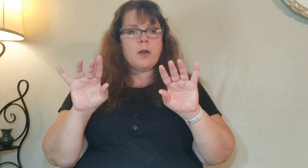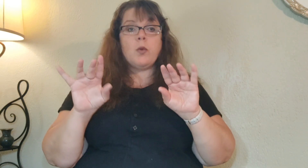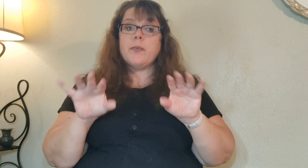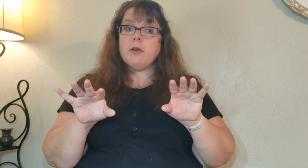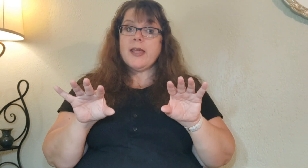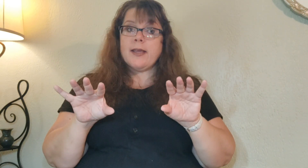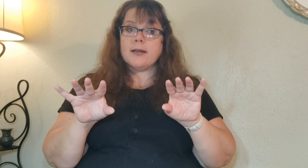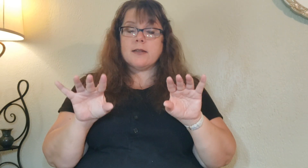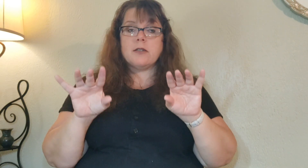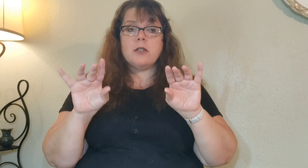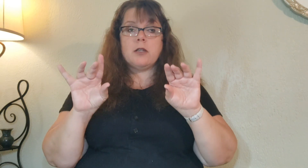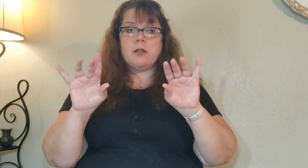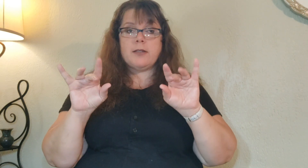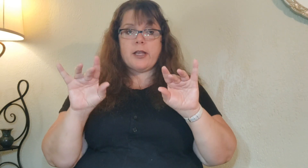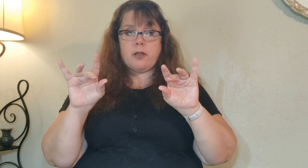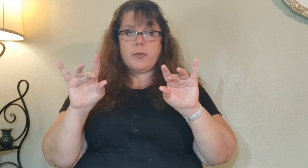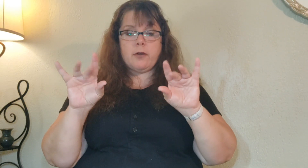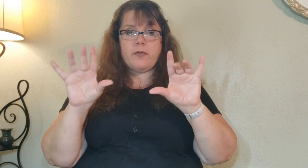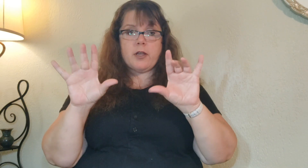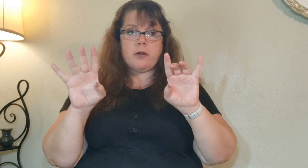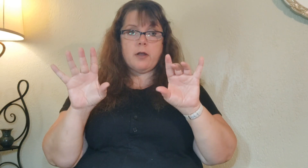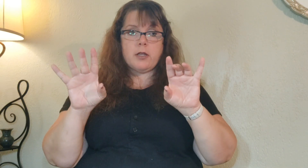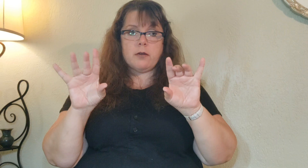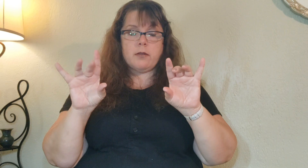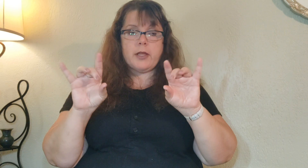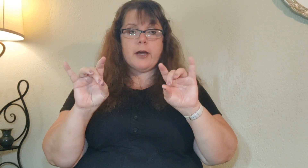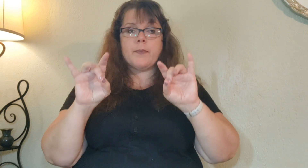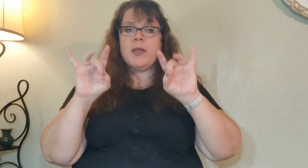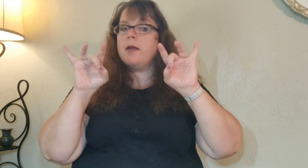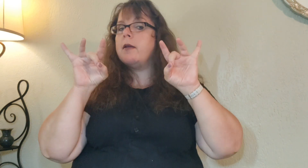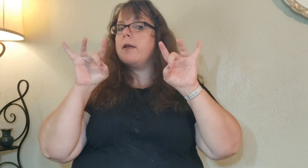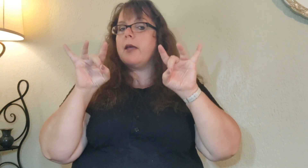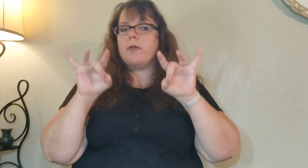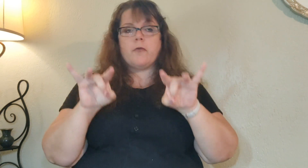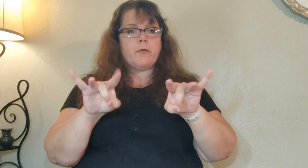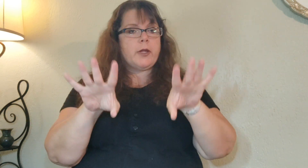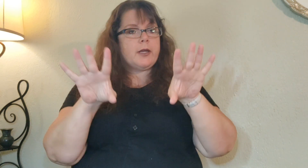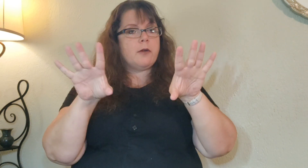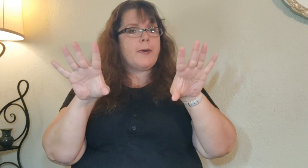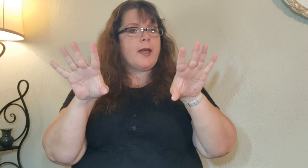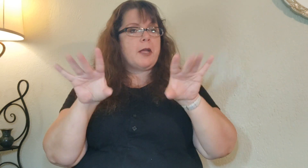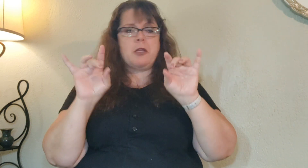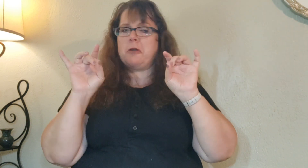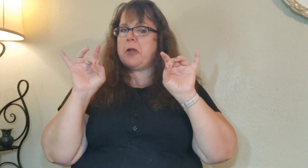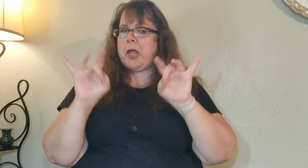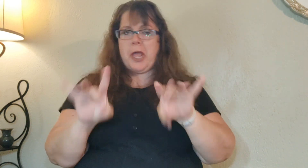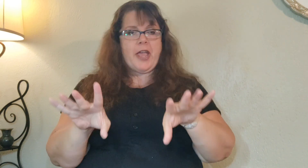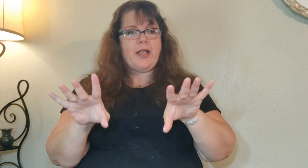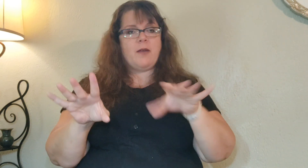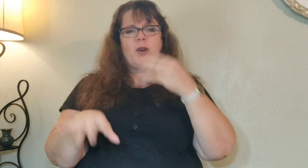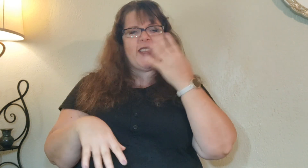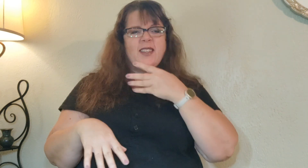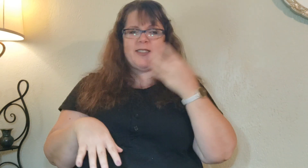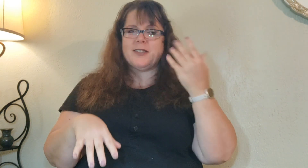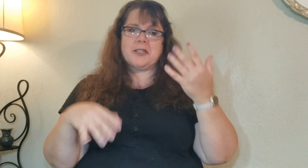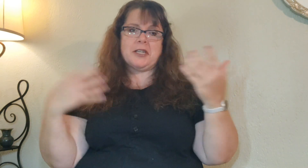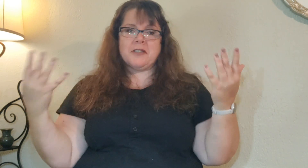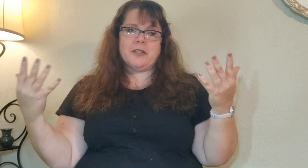With both hands, you take your middle finger and your thumb and flick it away. You hate, and with a disgusted